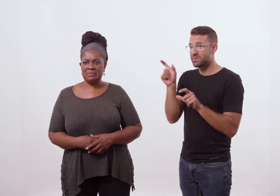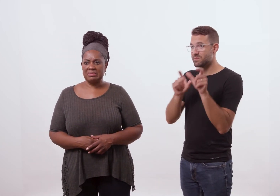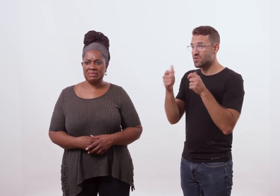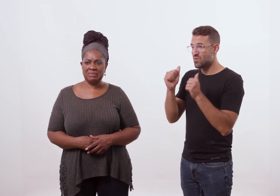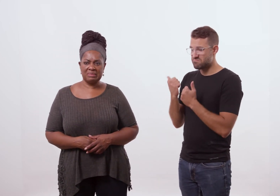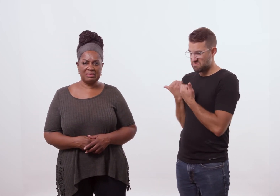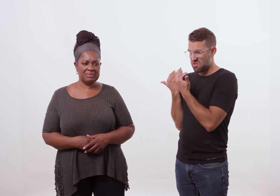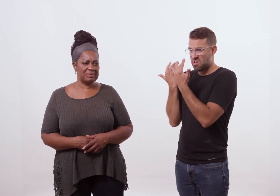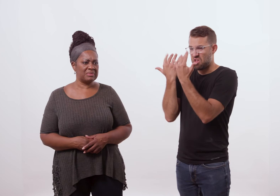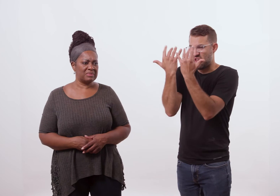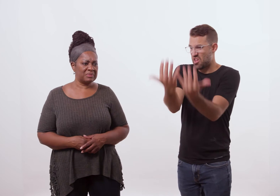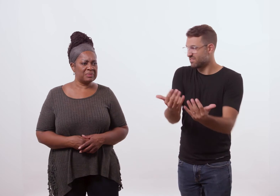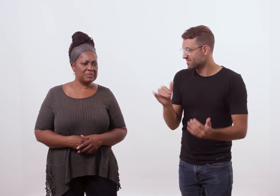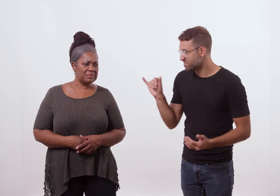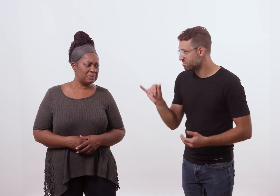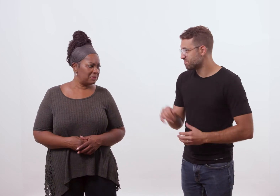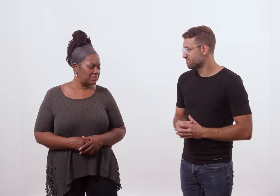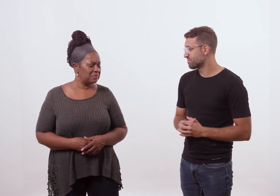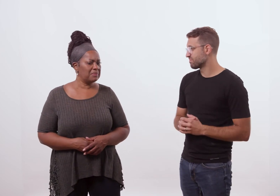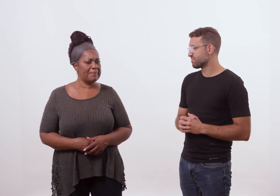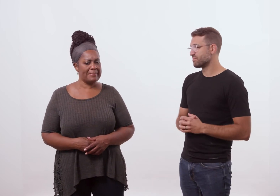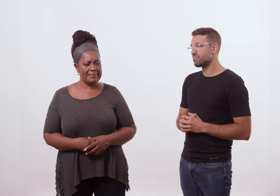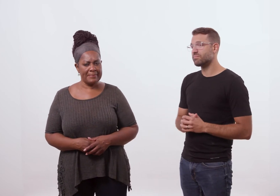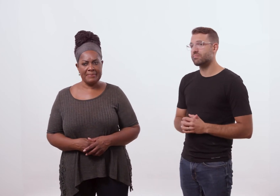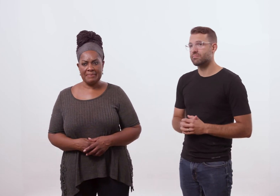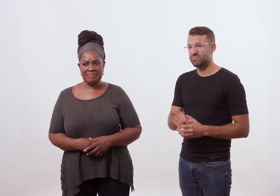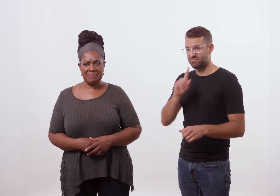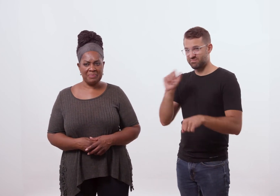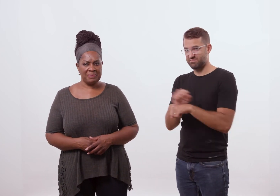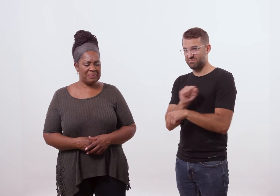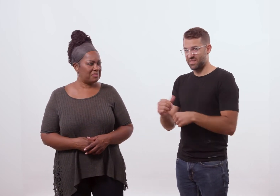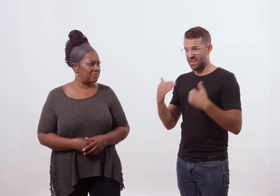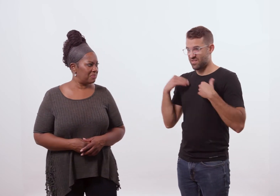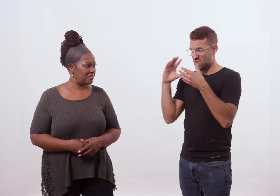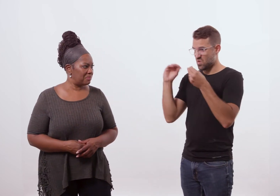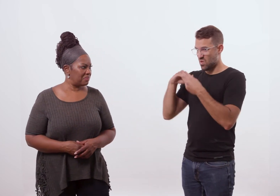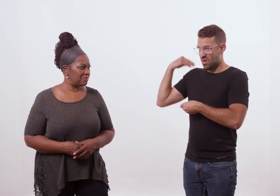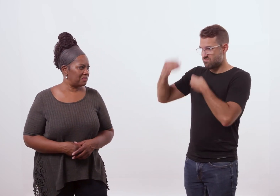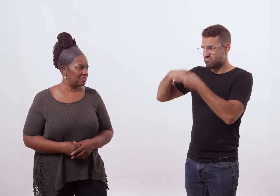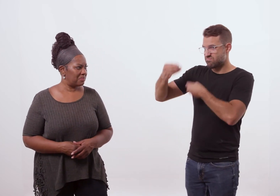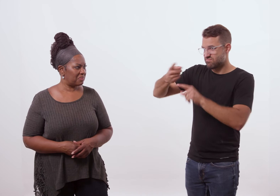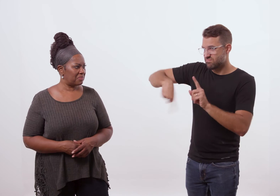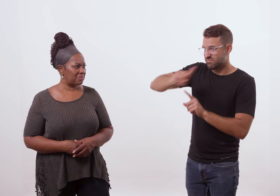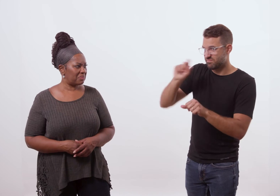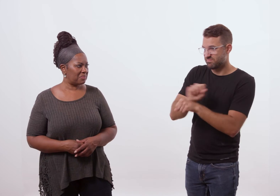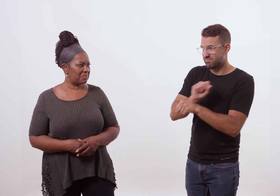fire. Really? We have legends of such creatures, but I never believed them. You're looking at their handiwork right now.